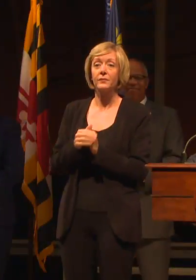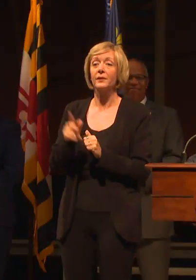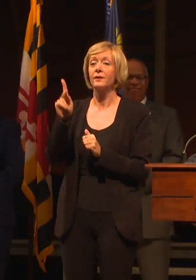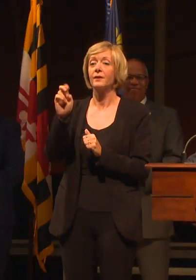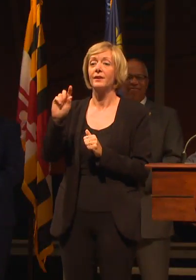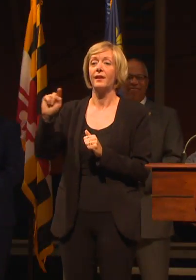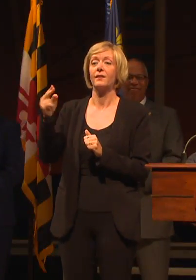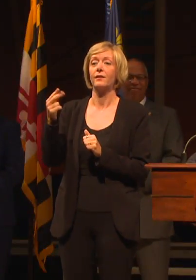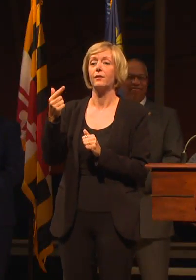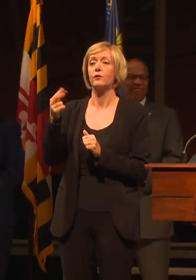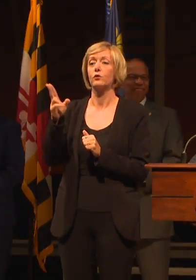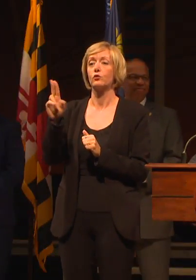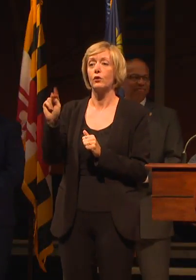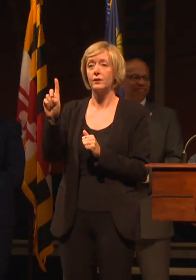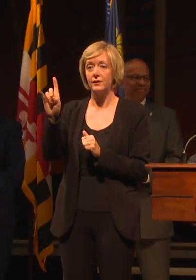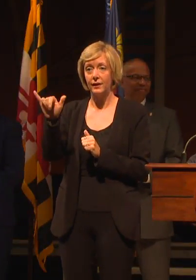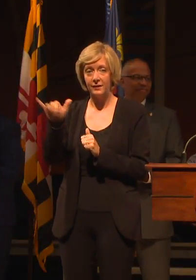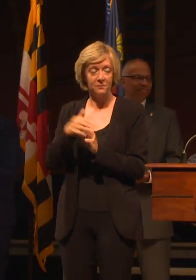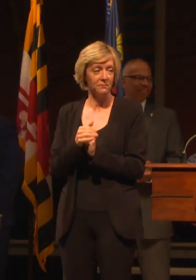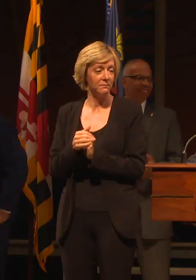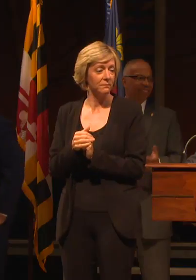Kenneth Grundy.